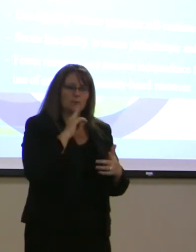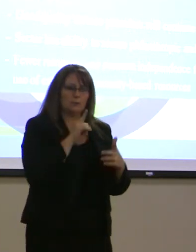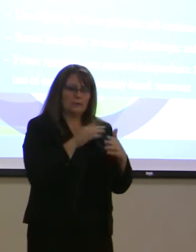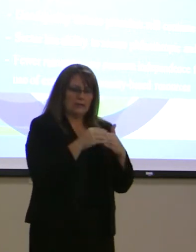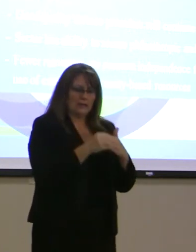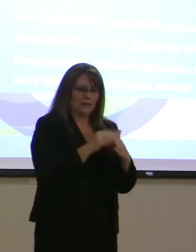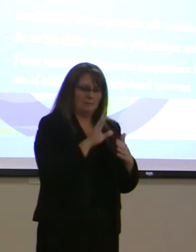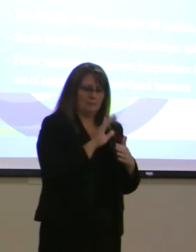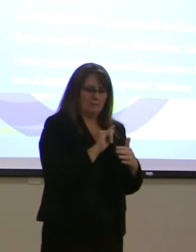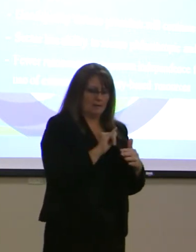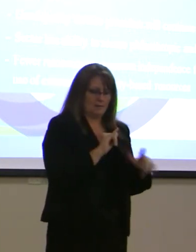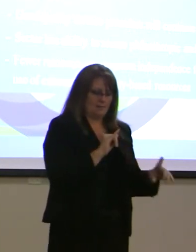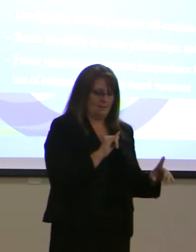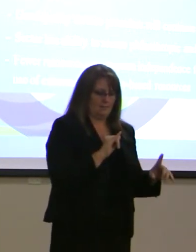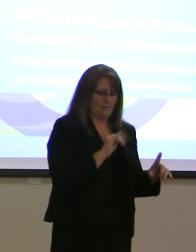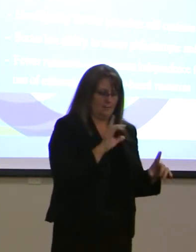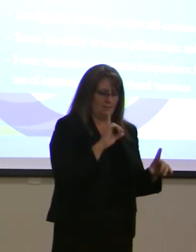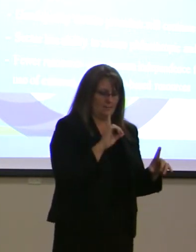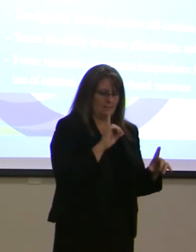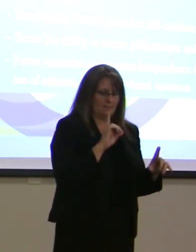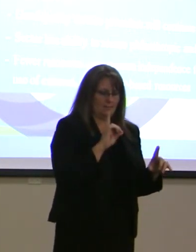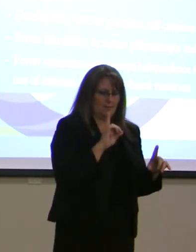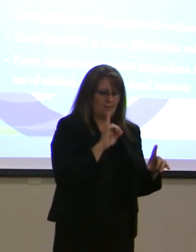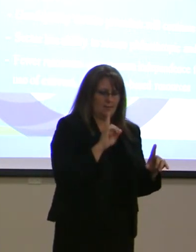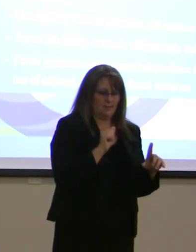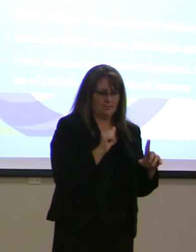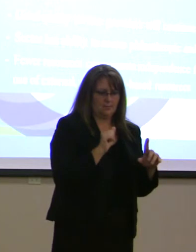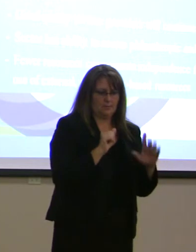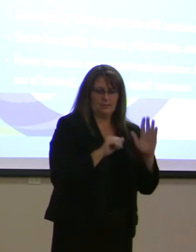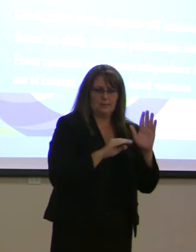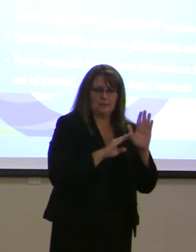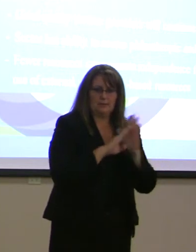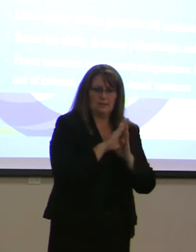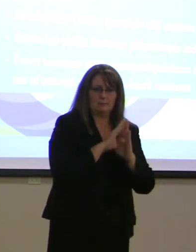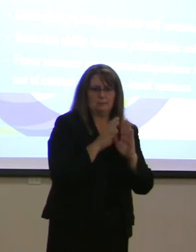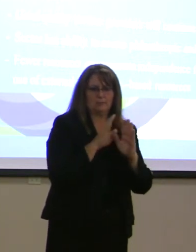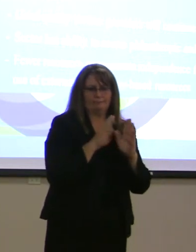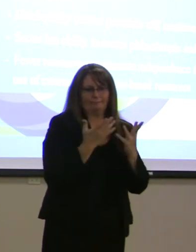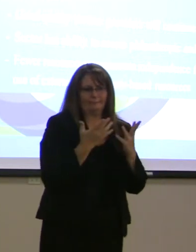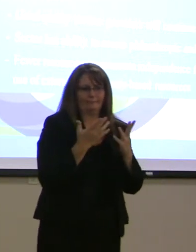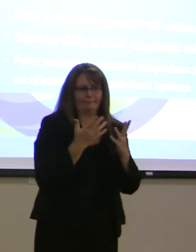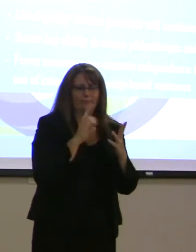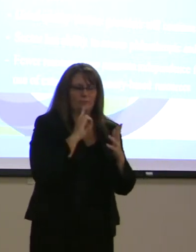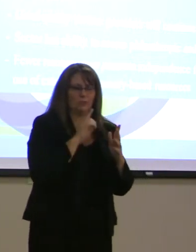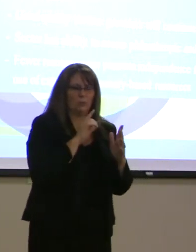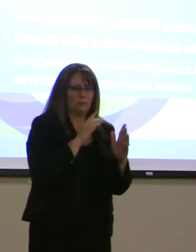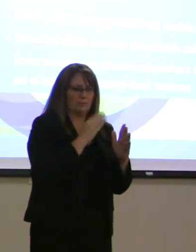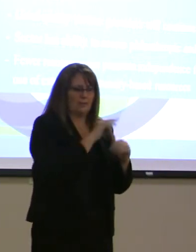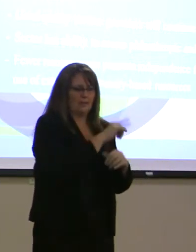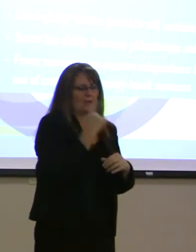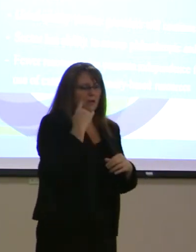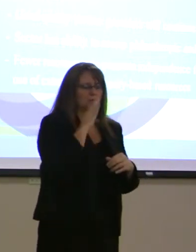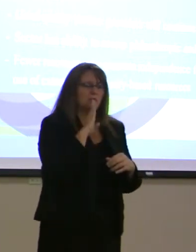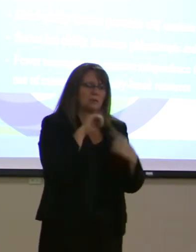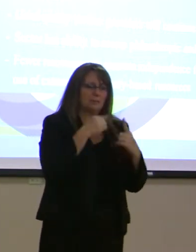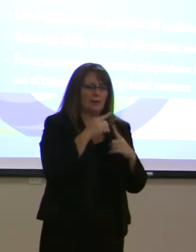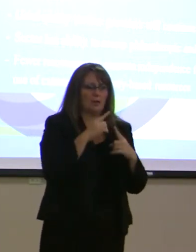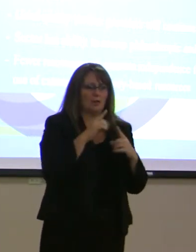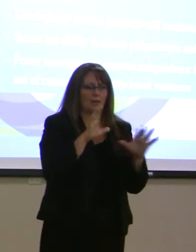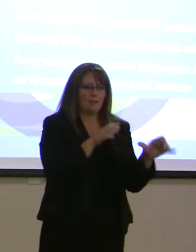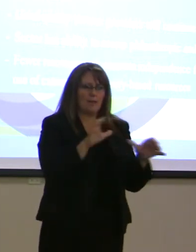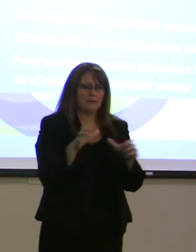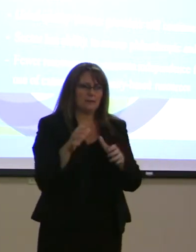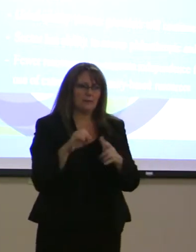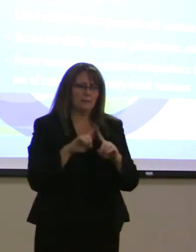organisations for yourself, that development in disability policy is continuing. I talked about our mental capacity bill. We've got to get that